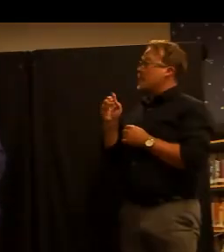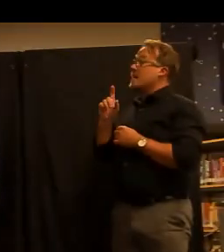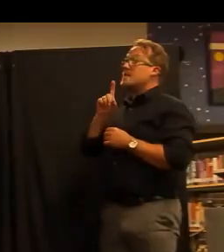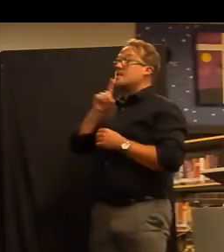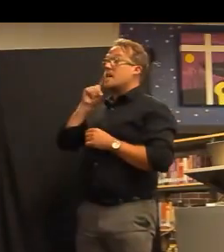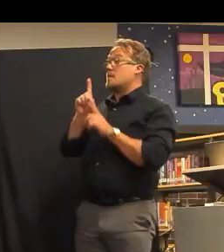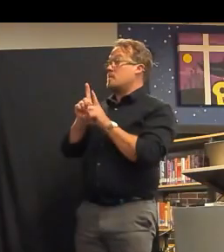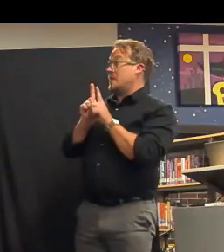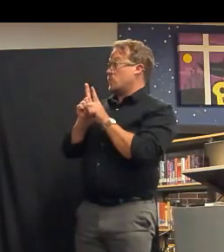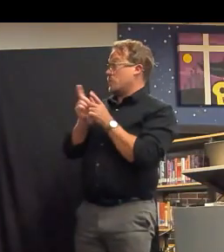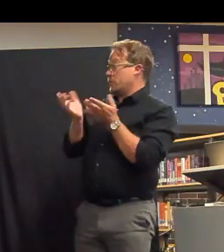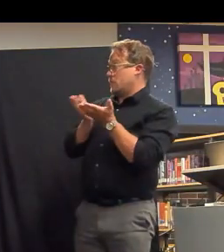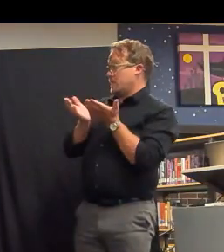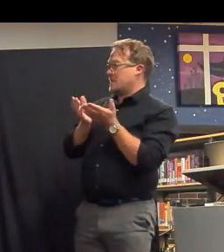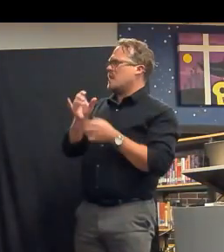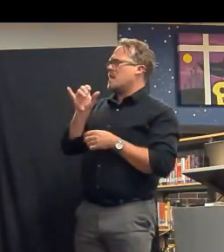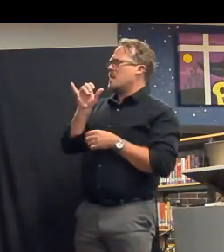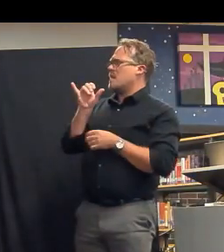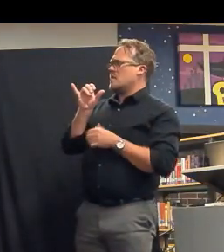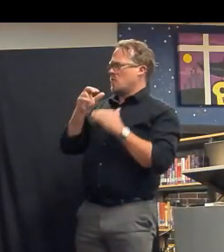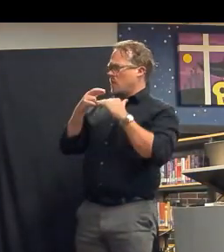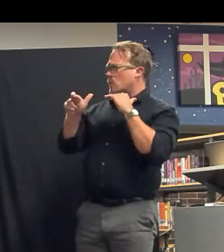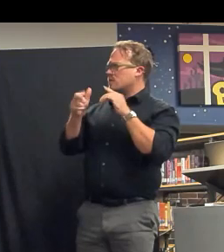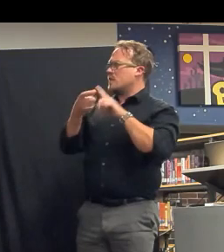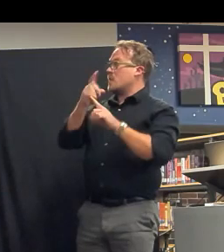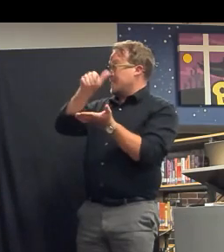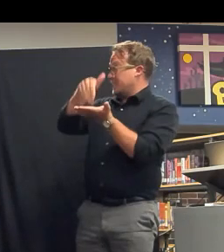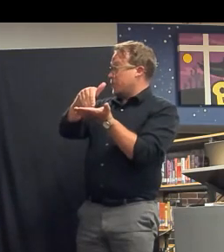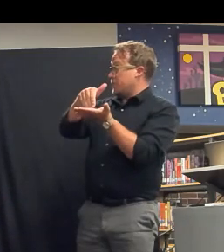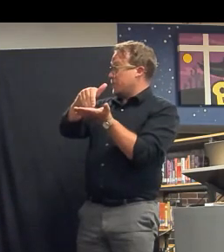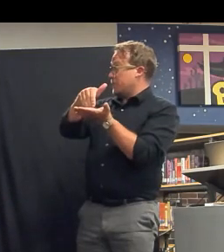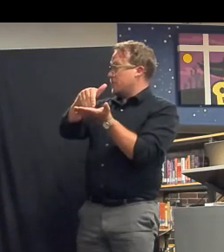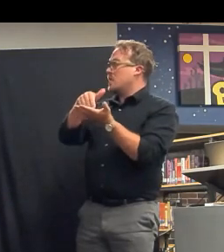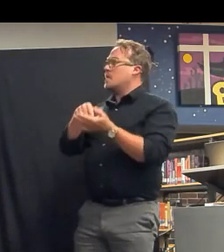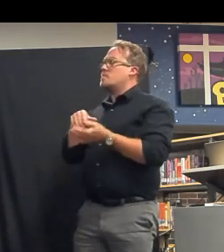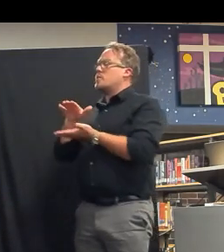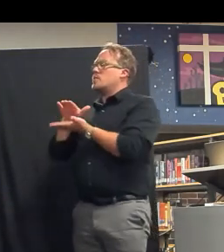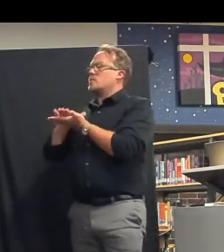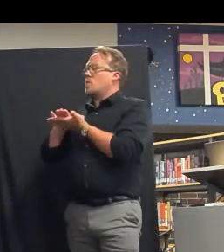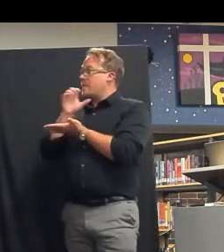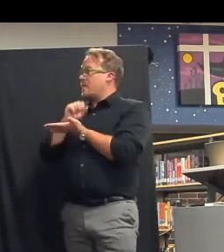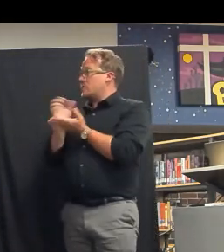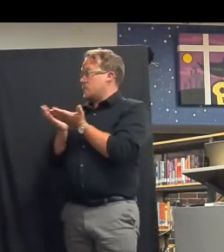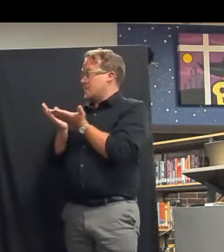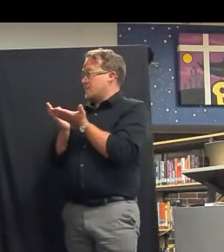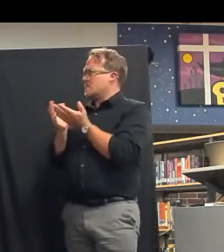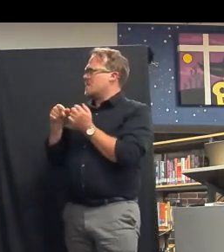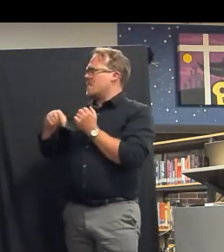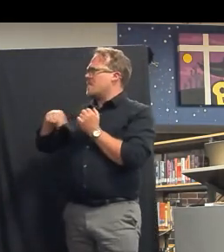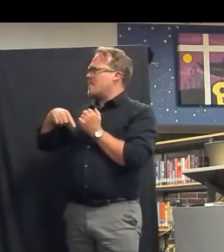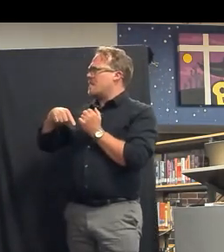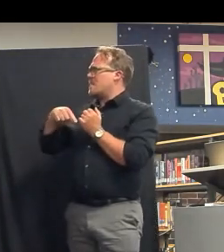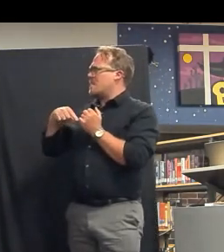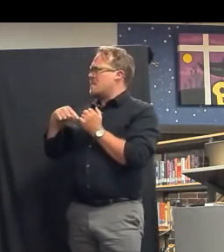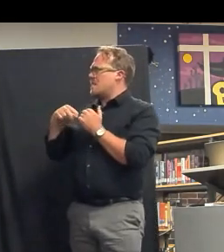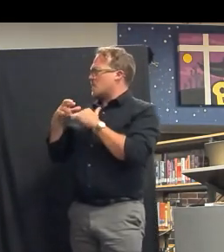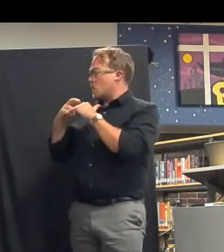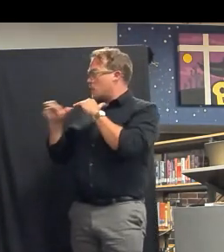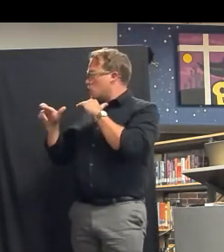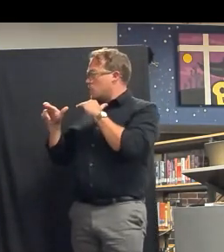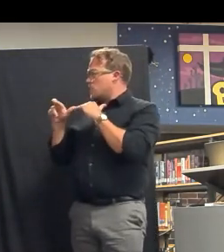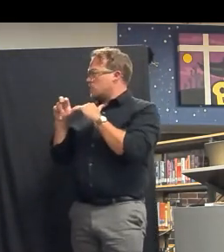mentor services, those referrals will come through the center. But the school age services, those referrals do